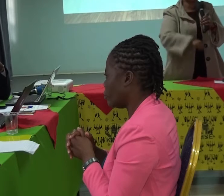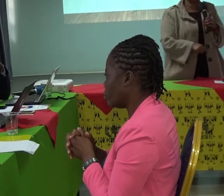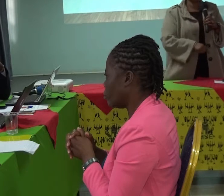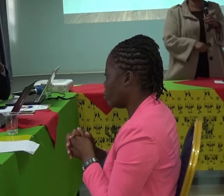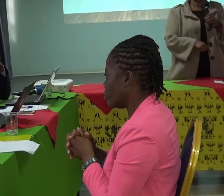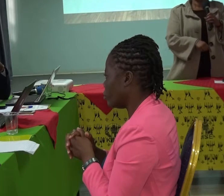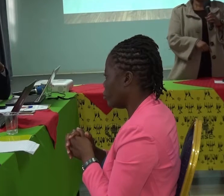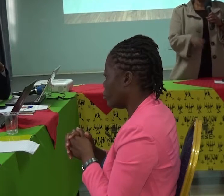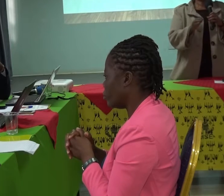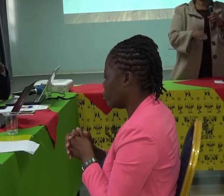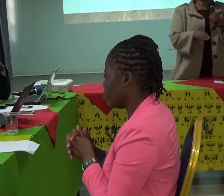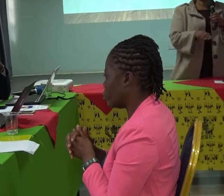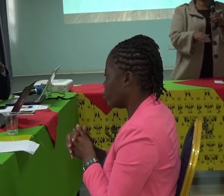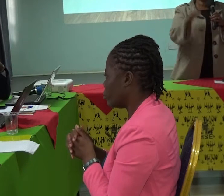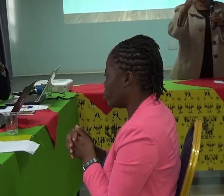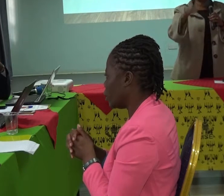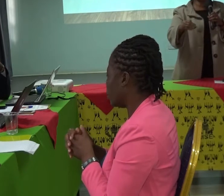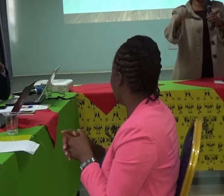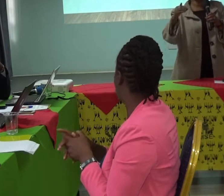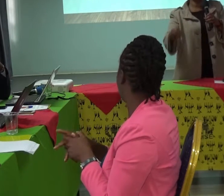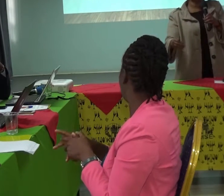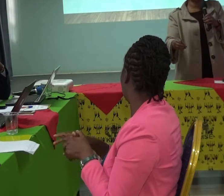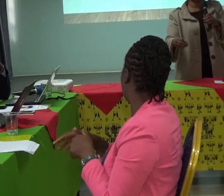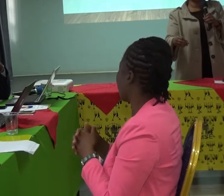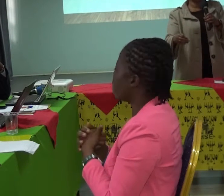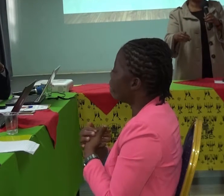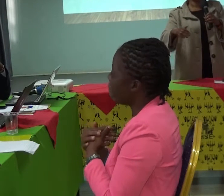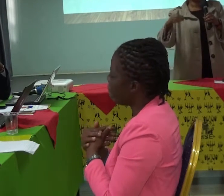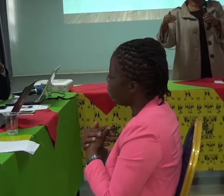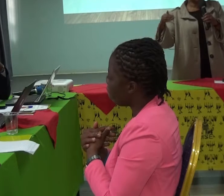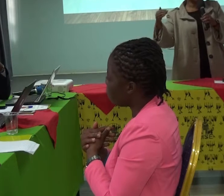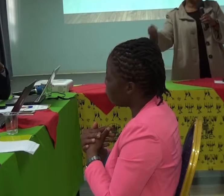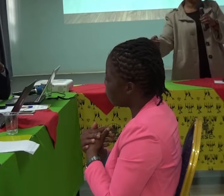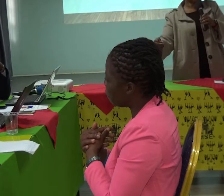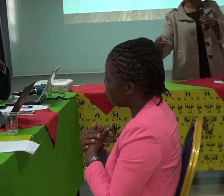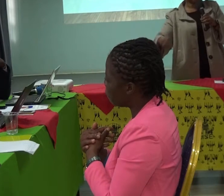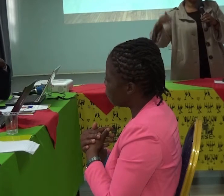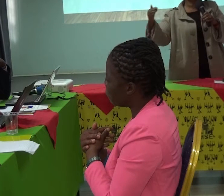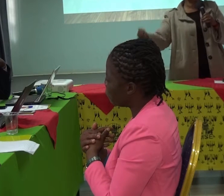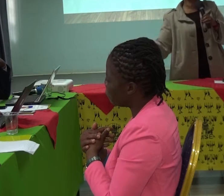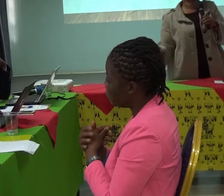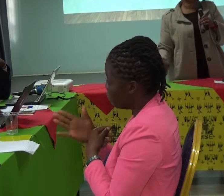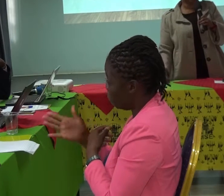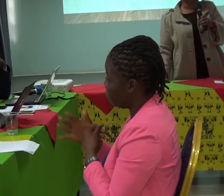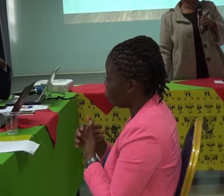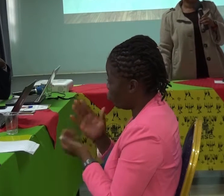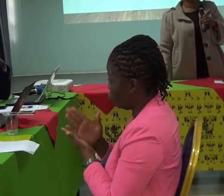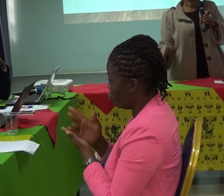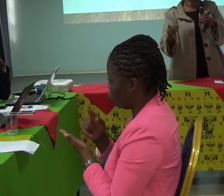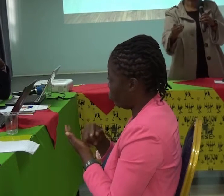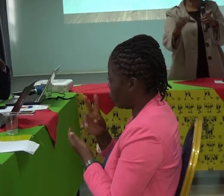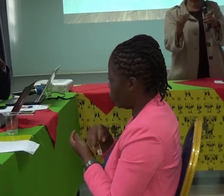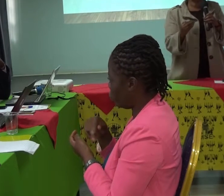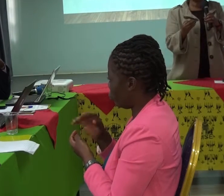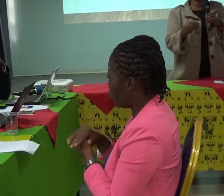continuous thing. Betty Chesire, you have Lydia assessed. Once I am assessed, I am placed in school A. You